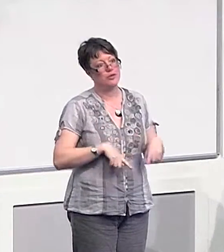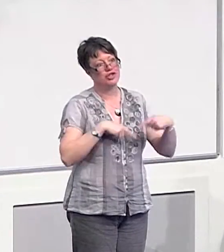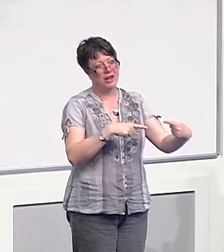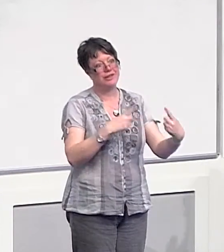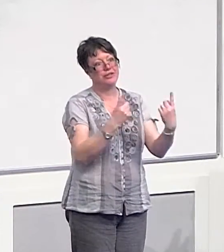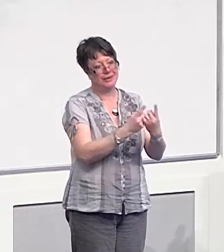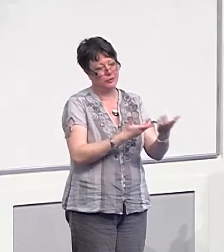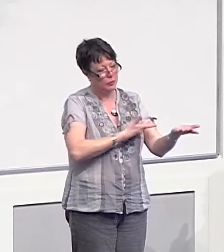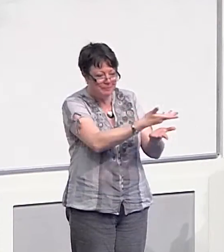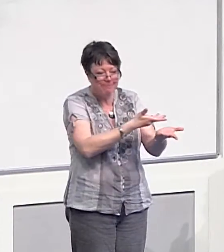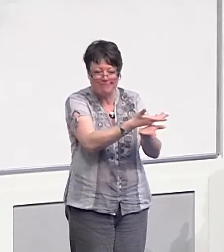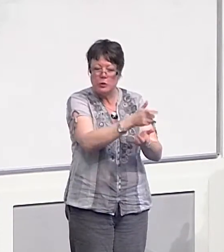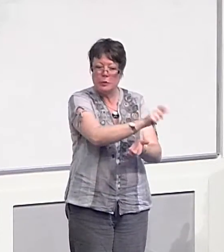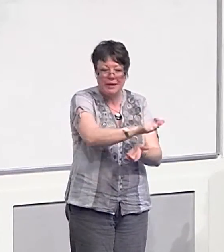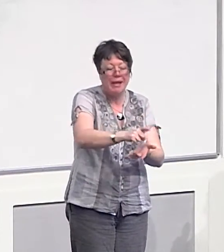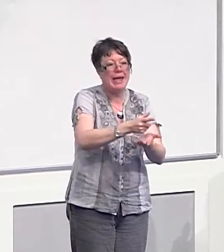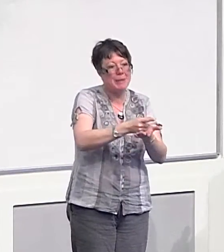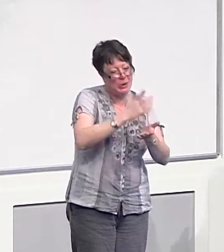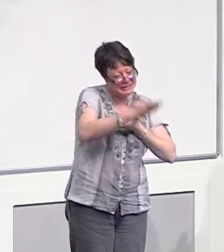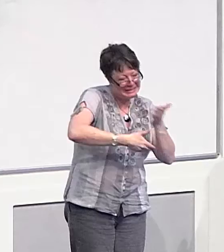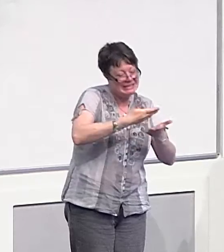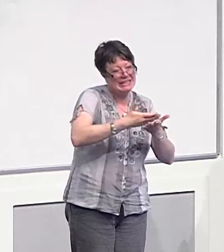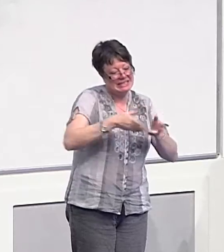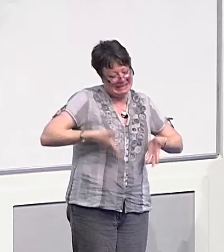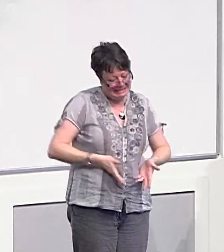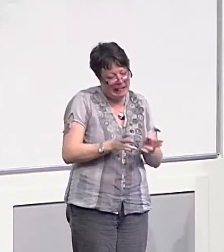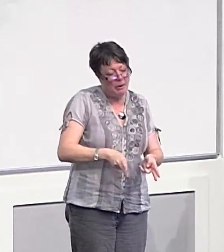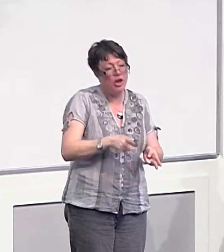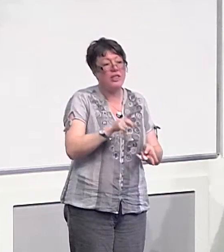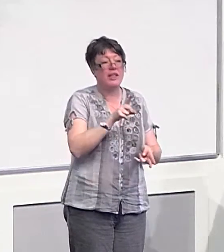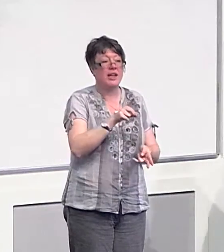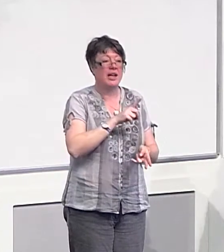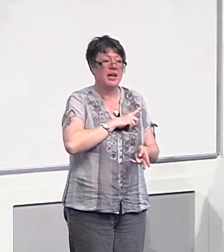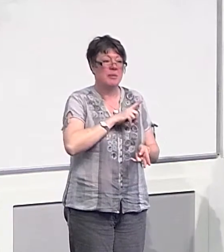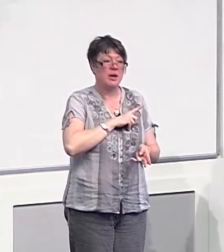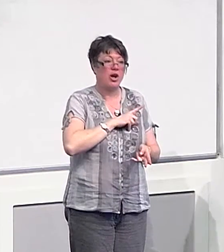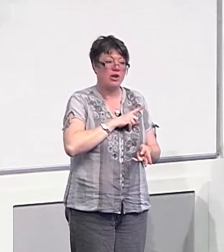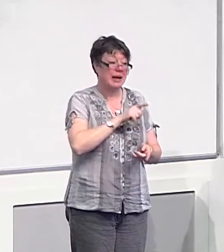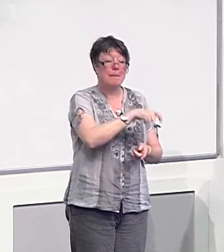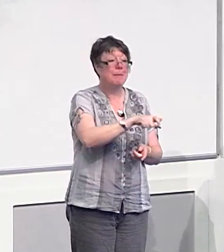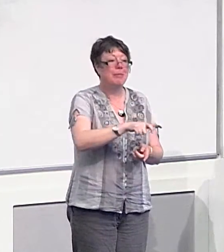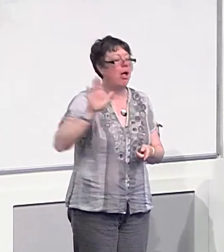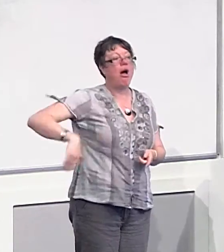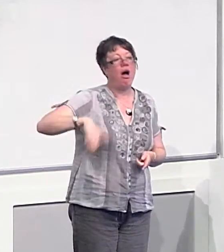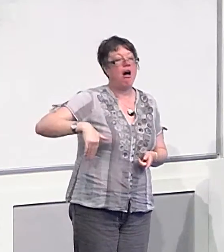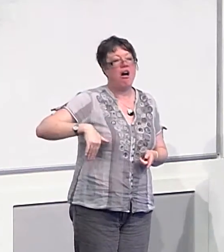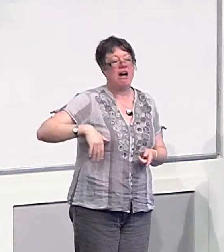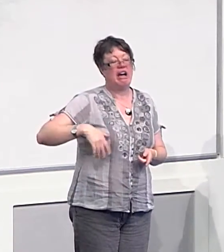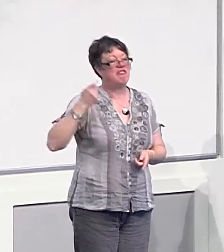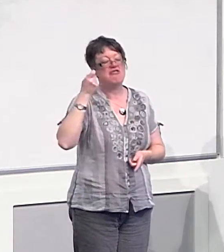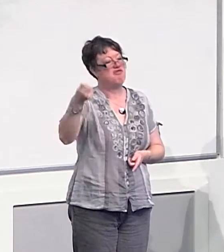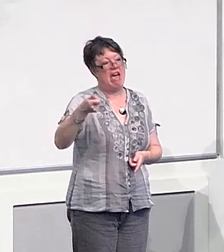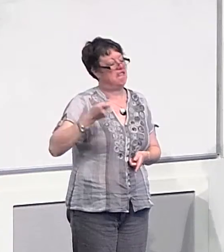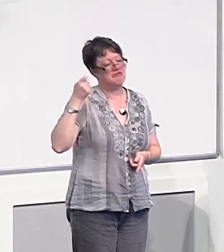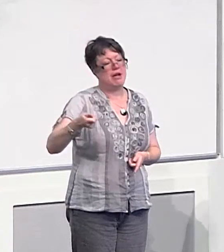parents and to patients is that there is quite an underappreciation of its frequency. And we're quite used to talking